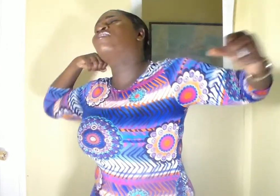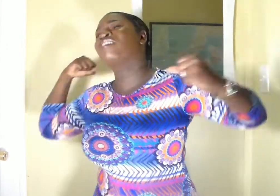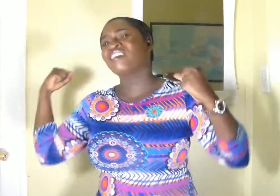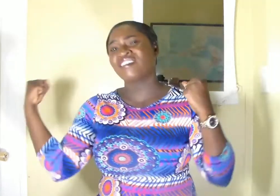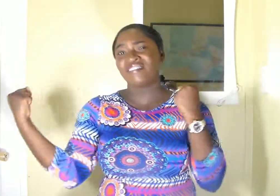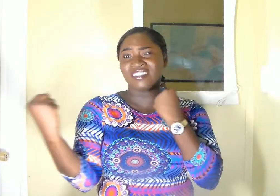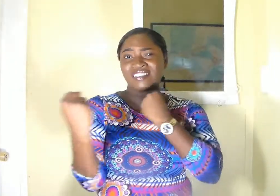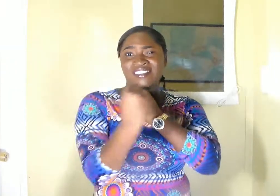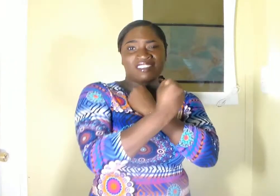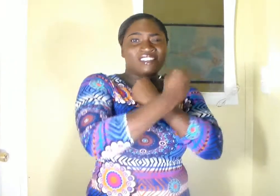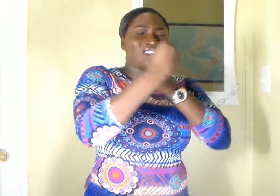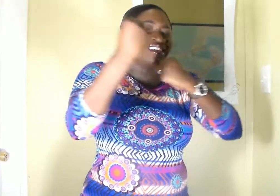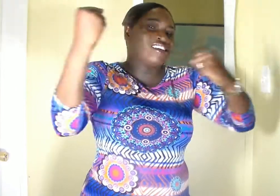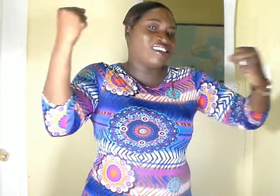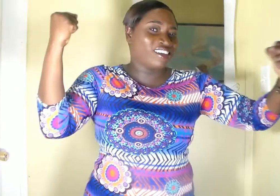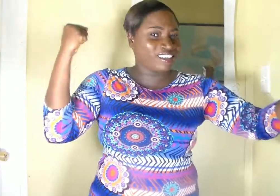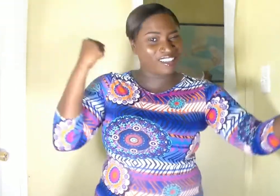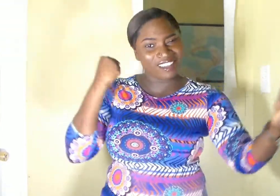It tears this is love